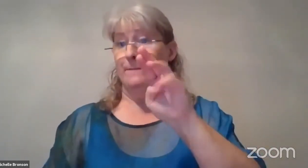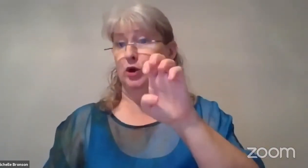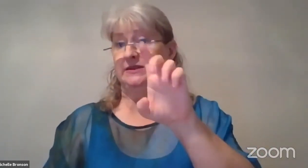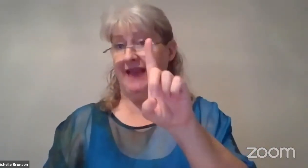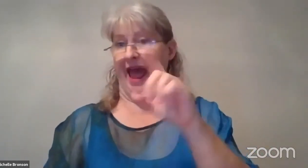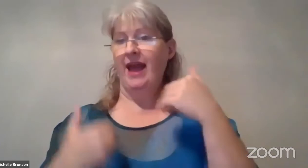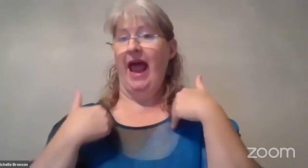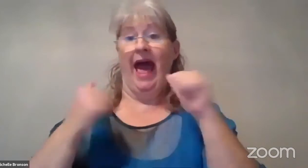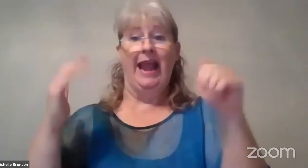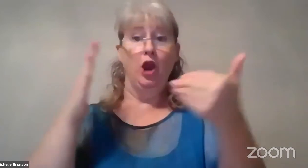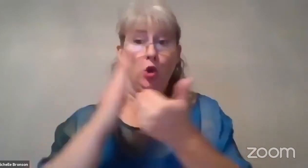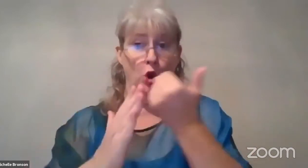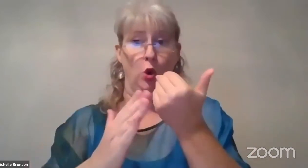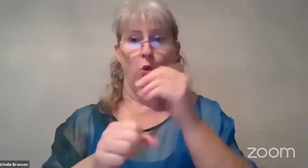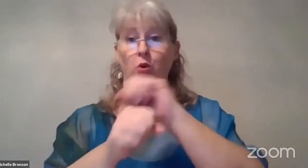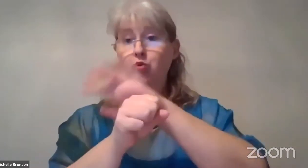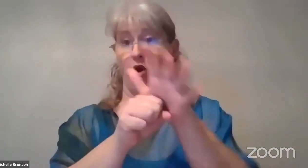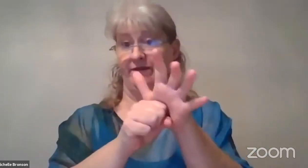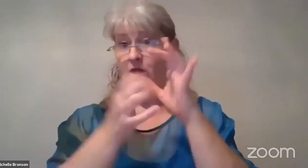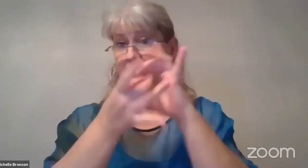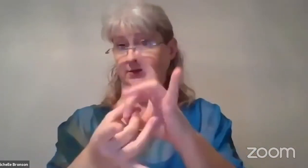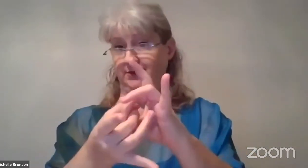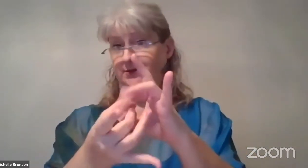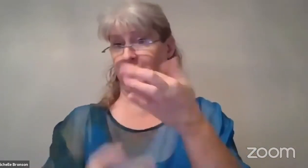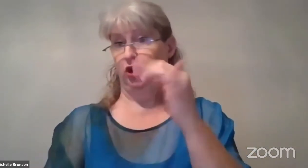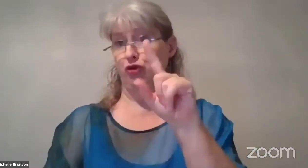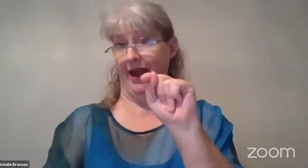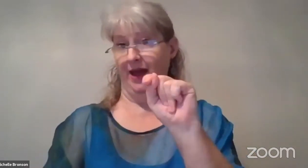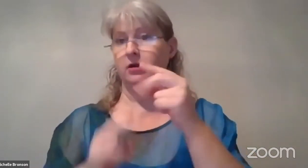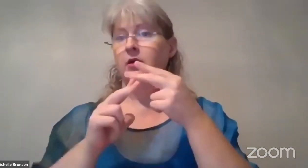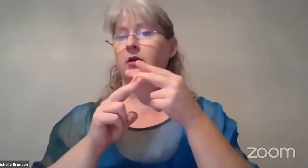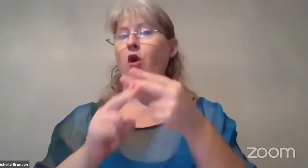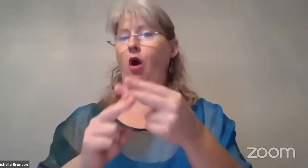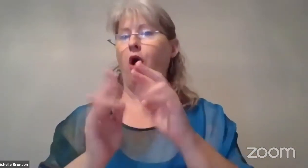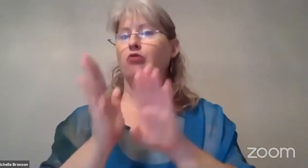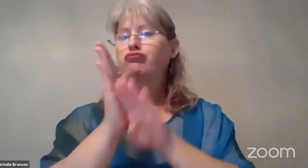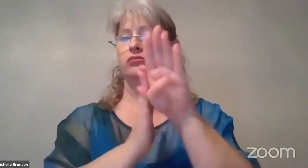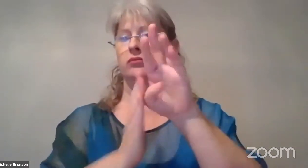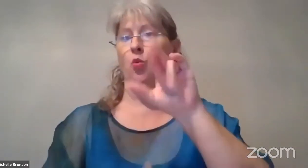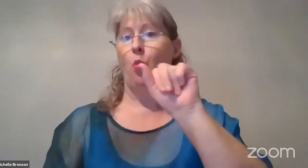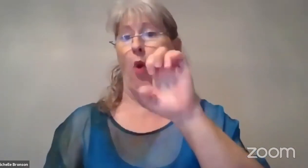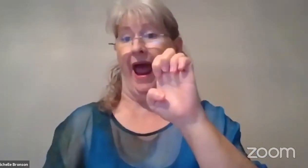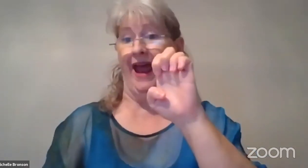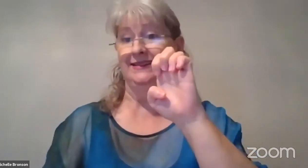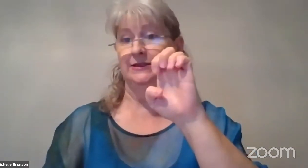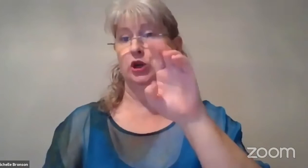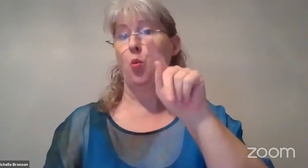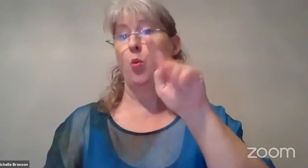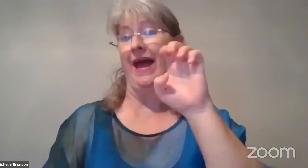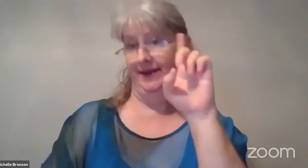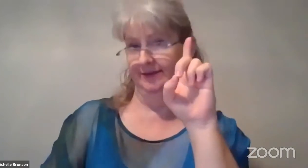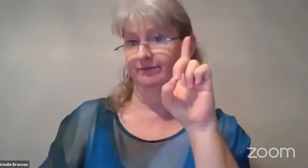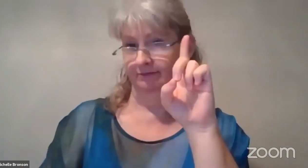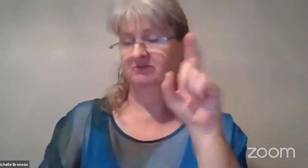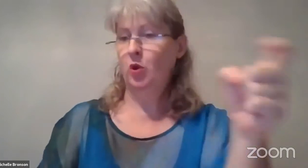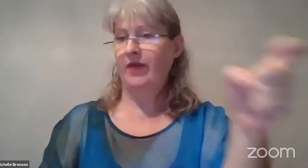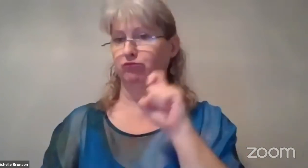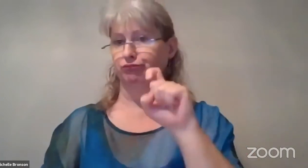choose. United Way Merced made a new COVID-related grant available, and that